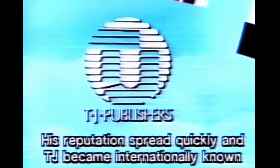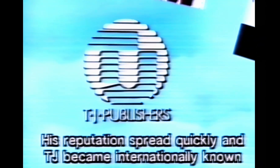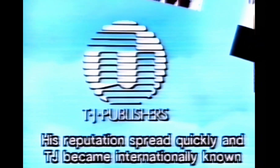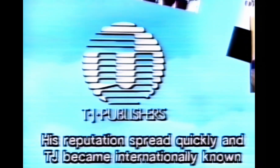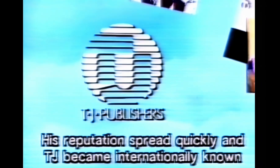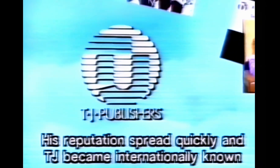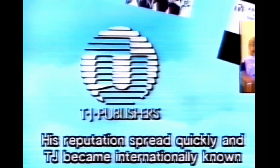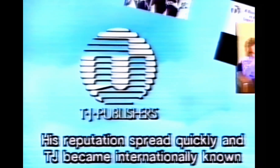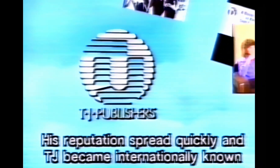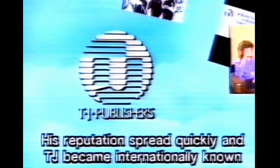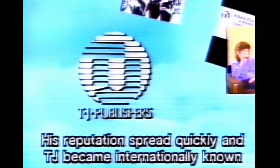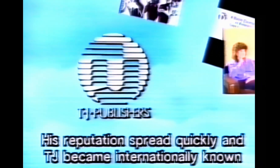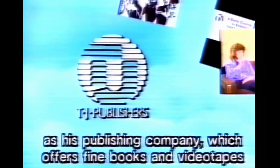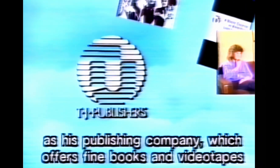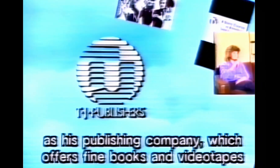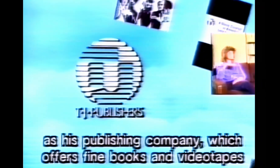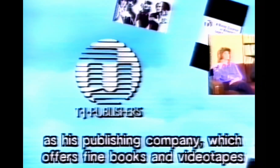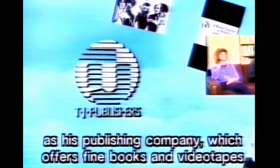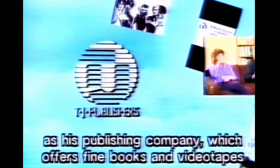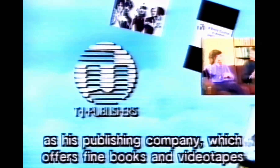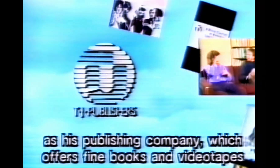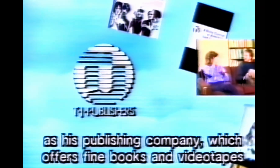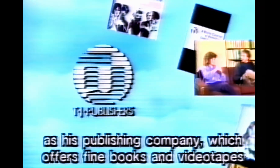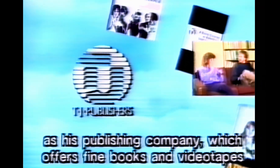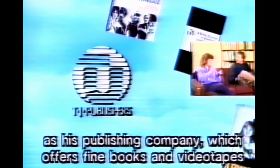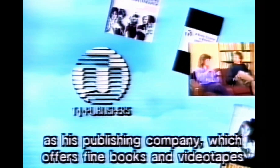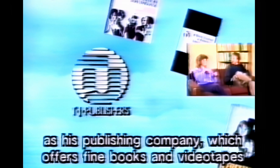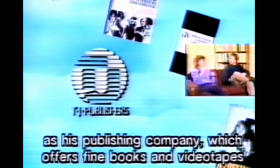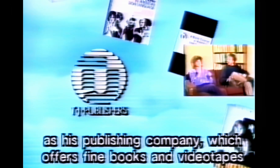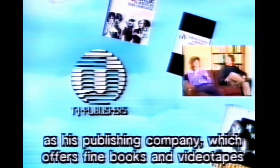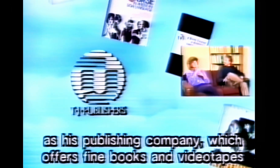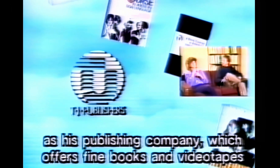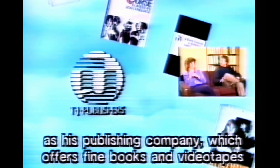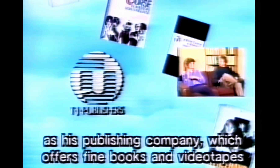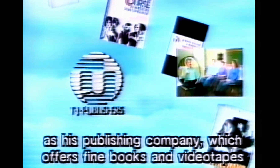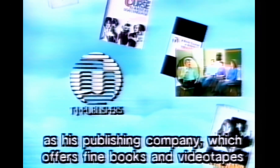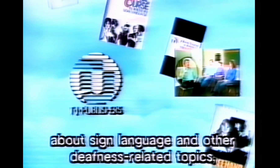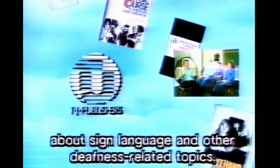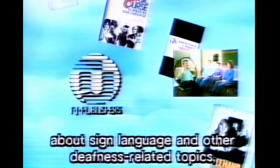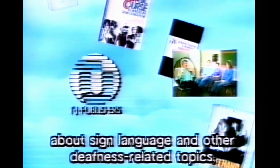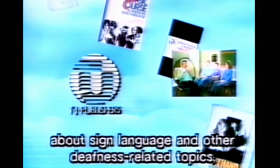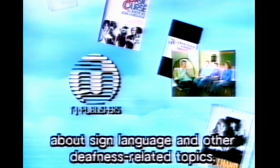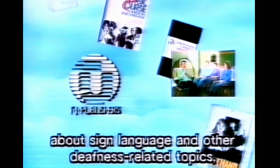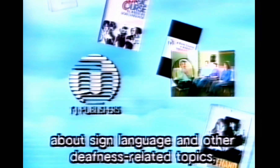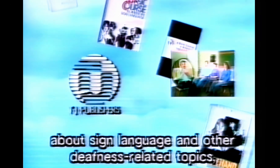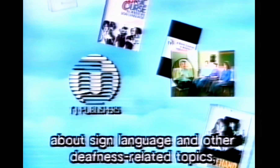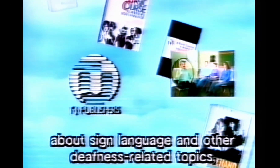became internationally known as his publishing company, which offers fine books and videotapes about sign language and other